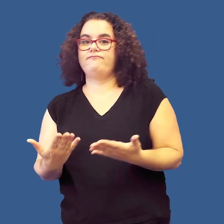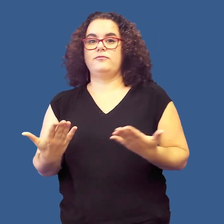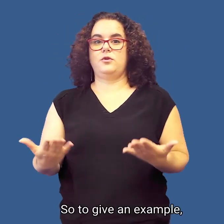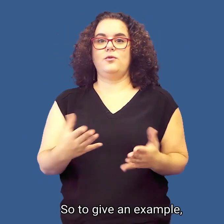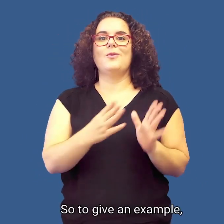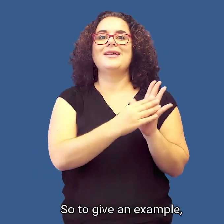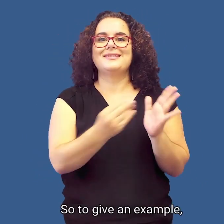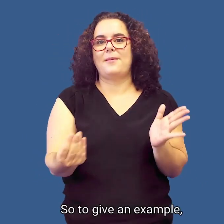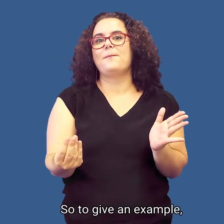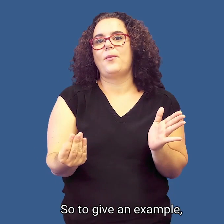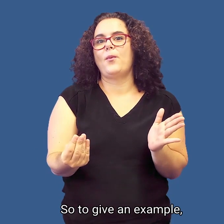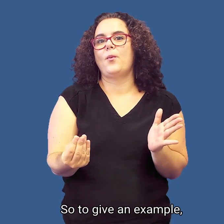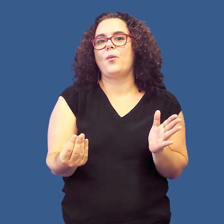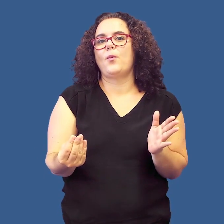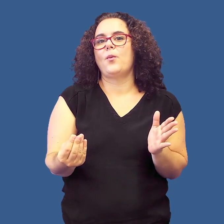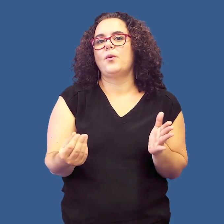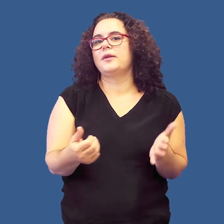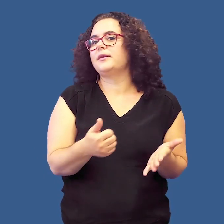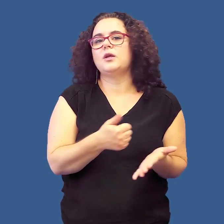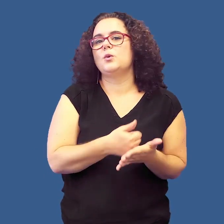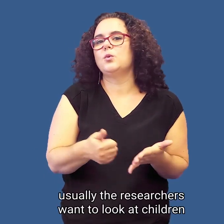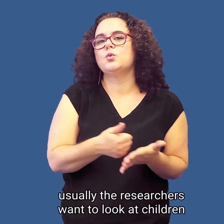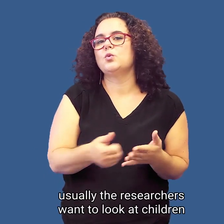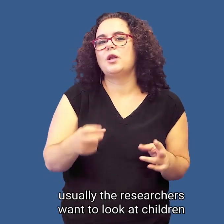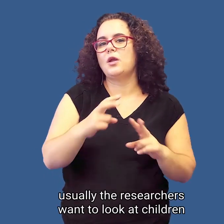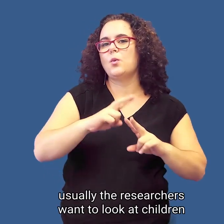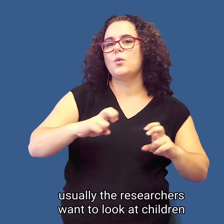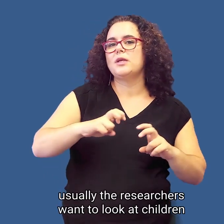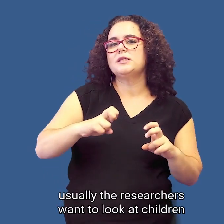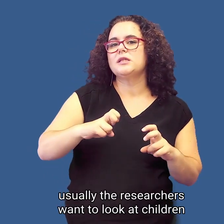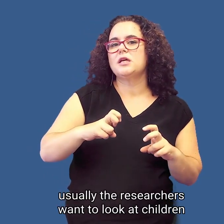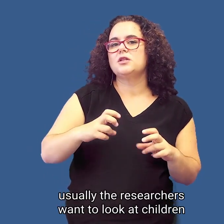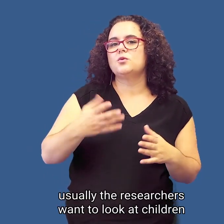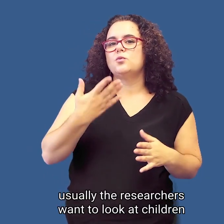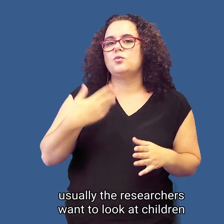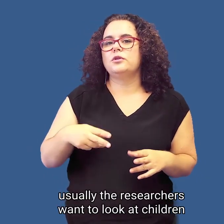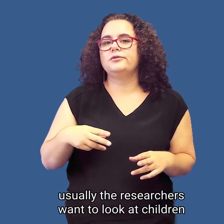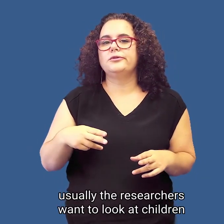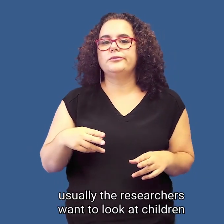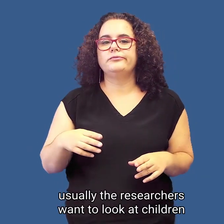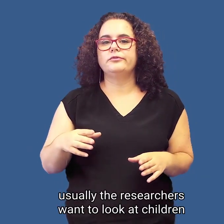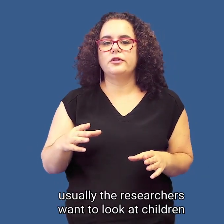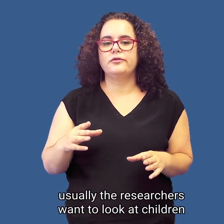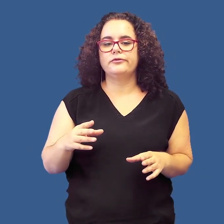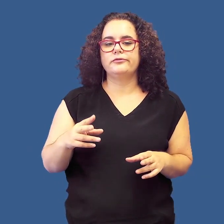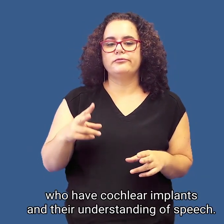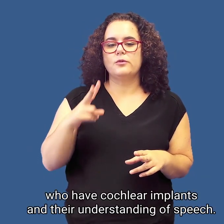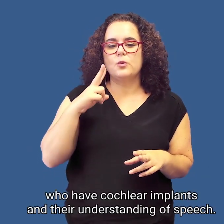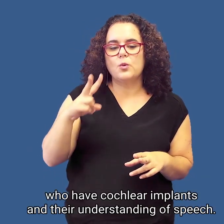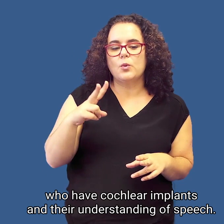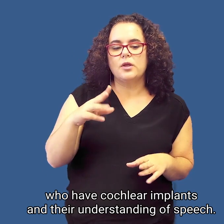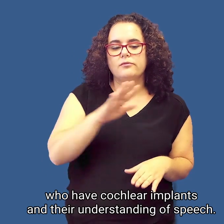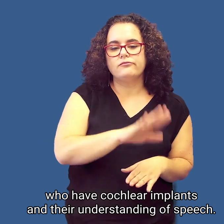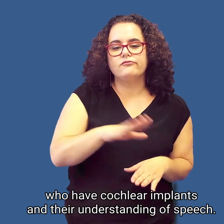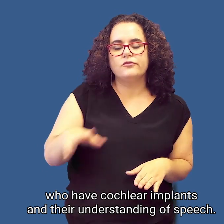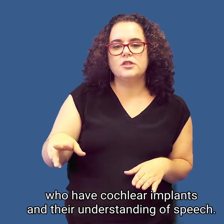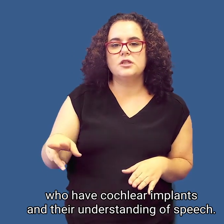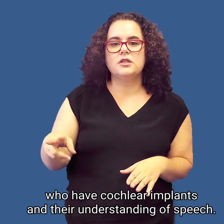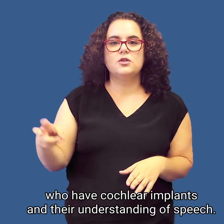So to give an example, usually the researchers want to look at children who have cochlear implants and